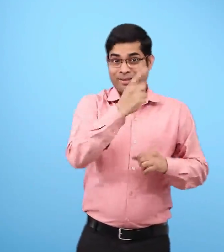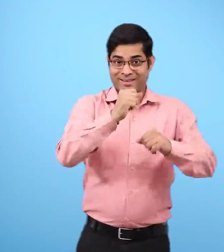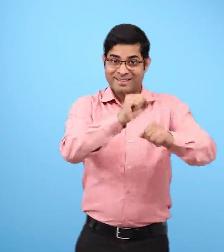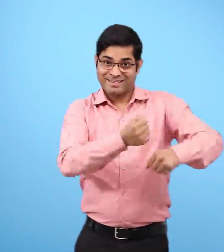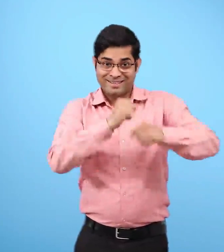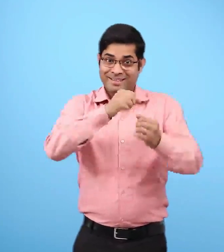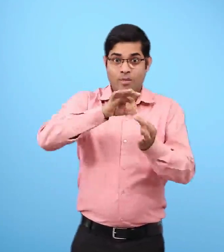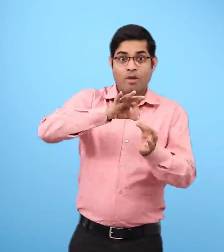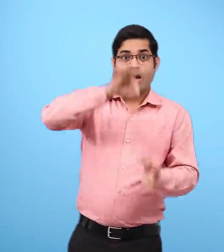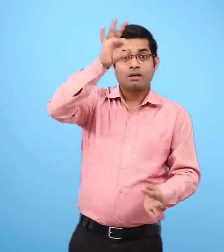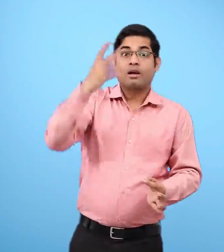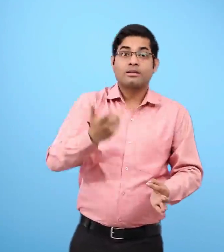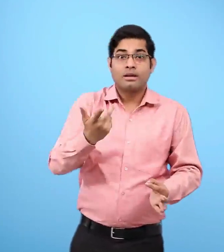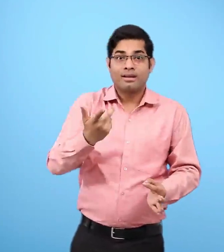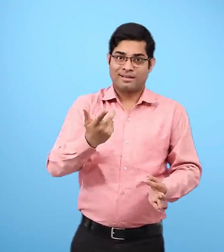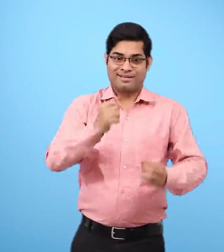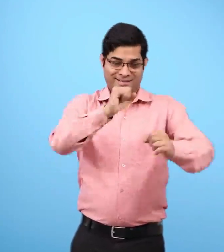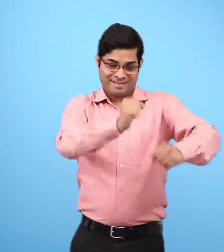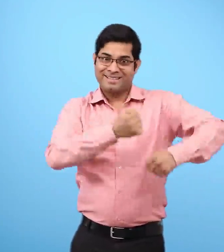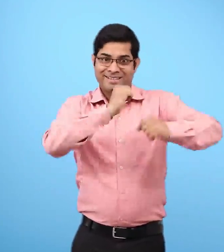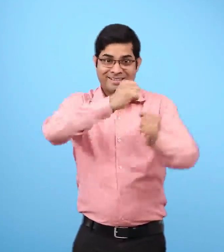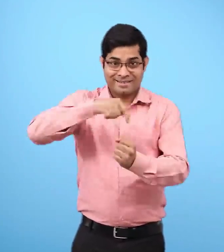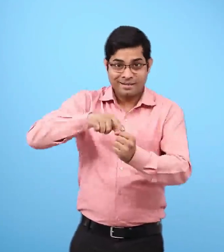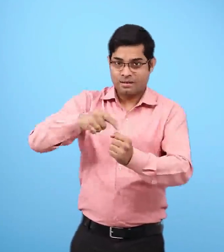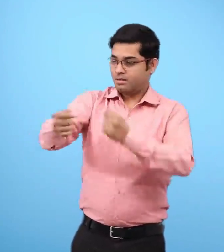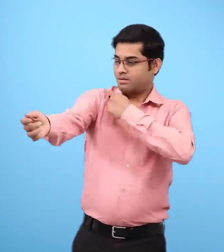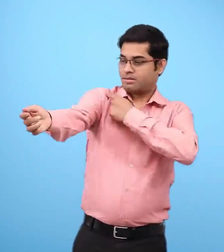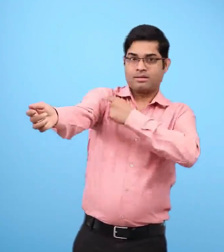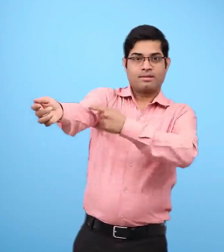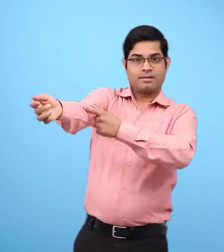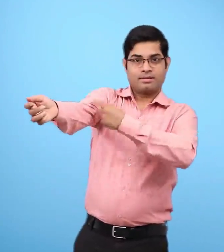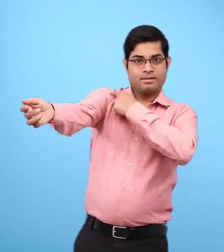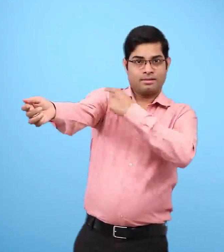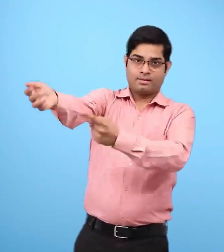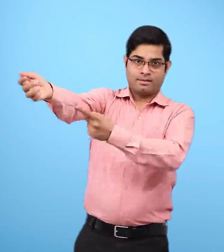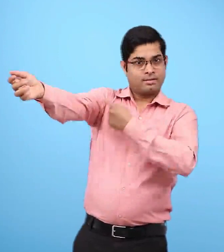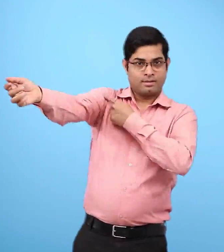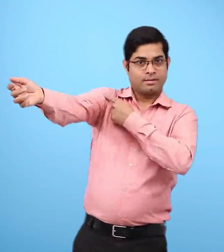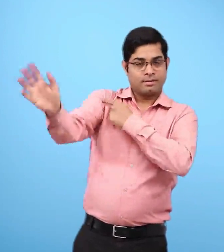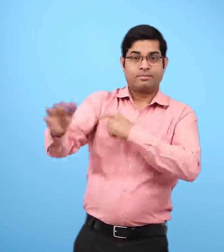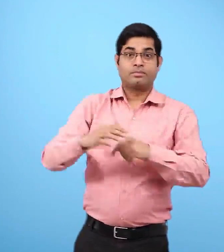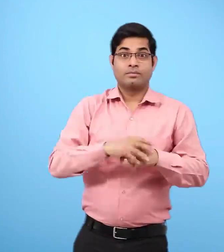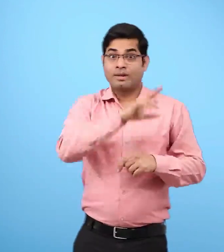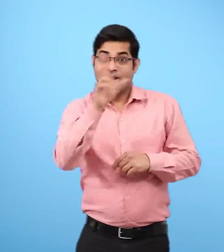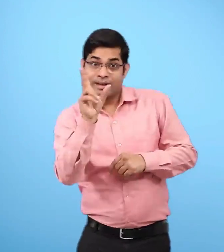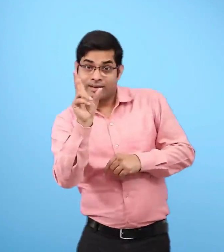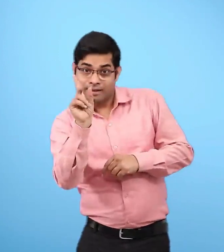Spoon 1 is as long as your upper arm from shoulder till elbow. Spoon